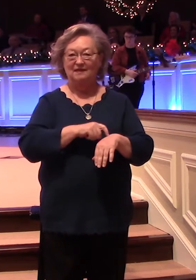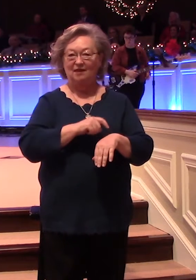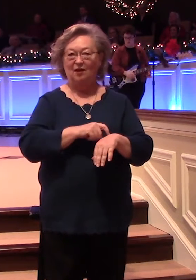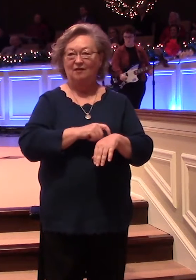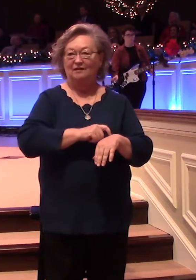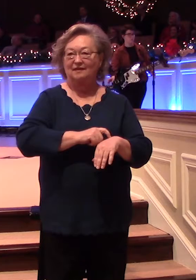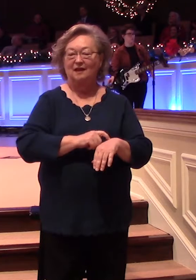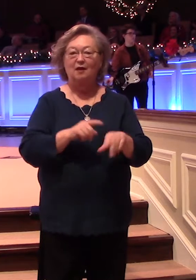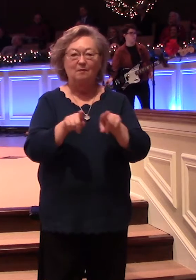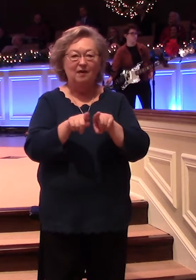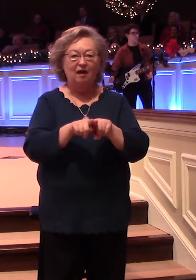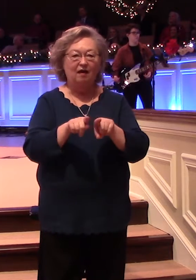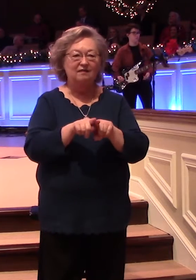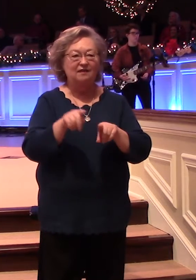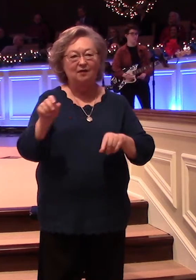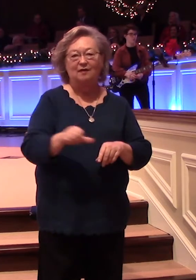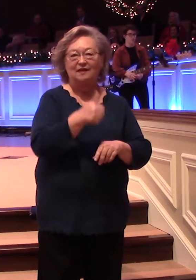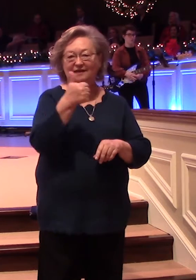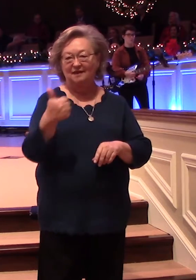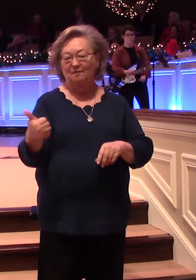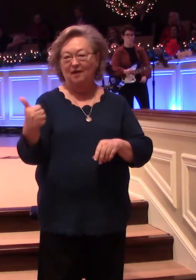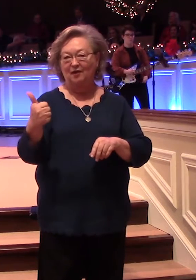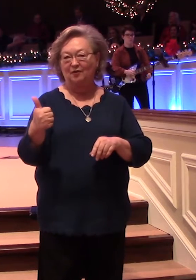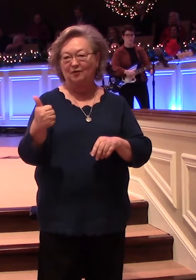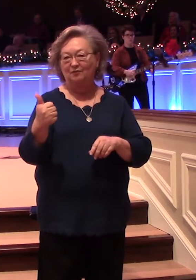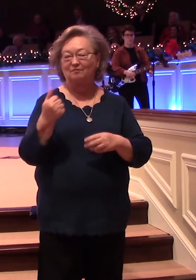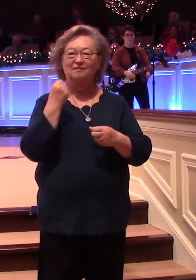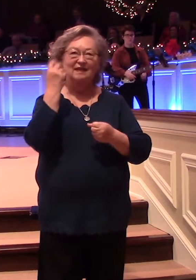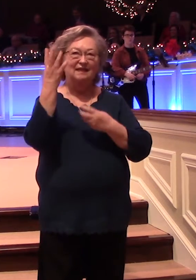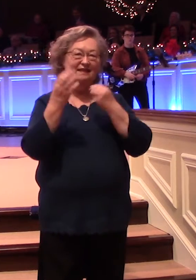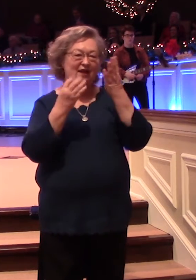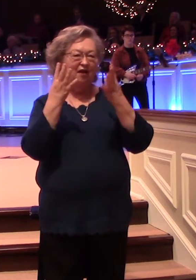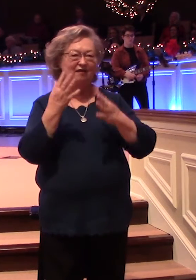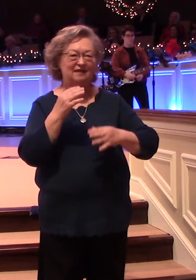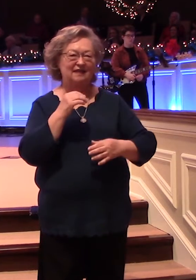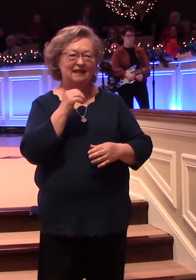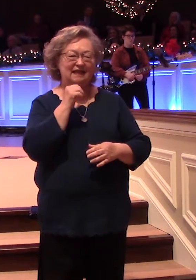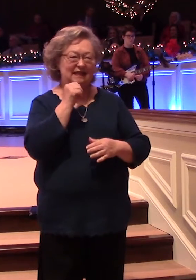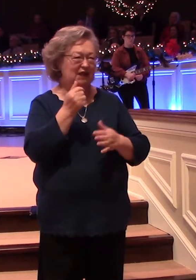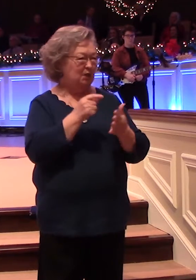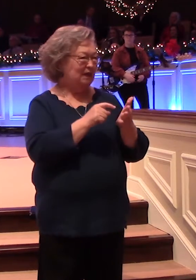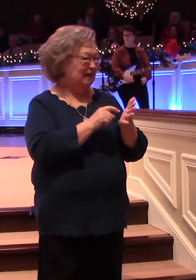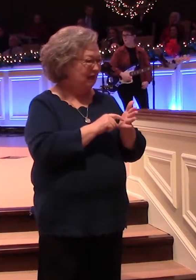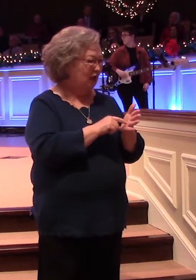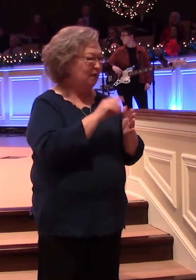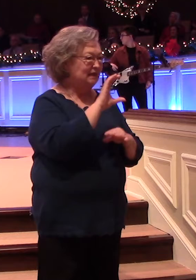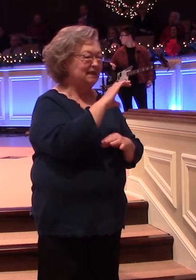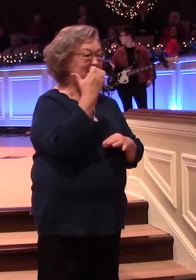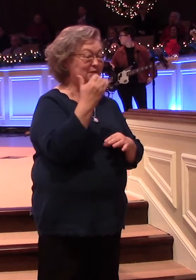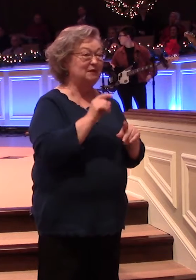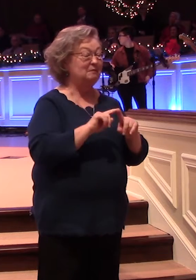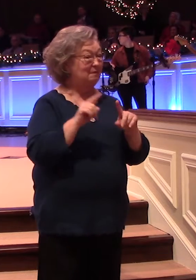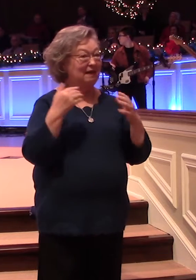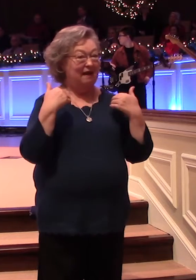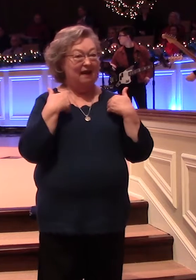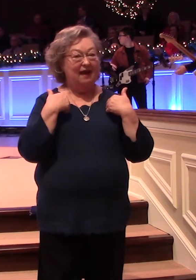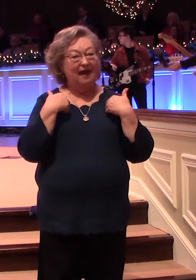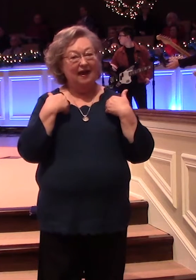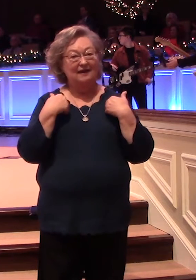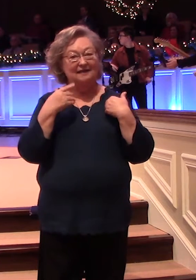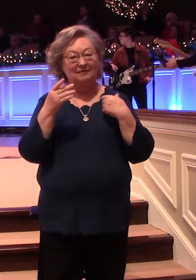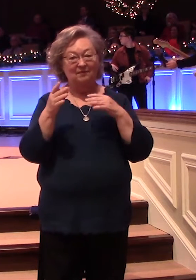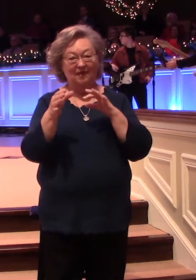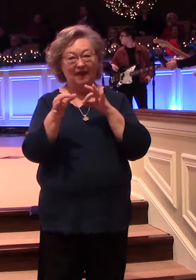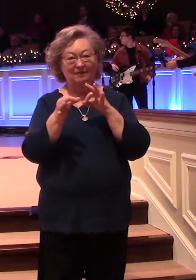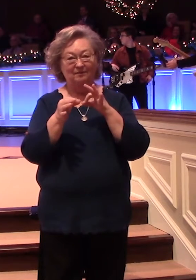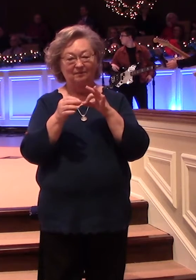songs that aren't immediately identifiable with Christmas, but they have the message of Christmas at their very core.